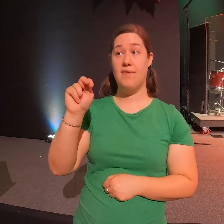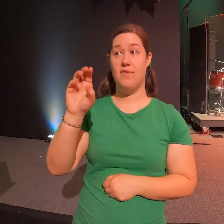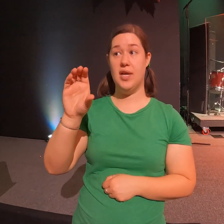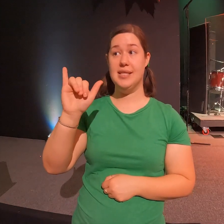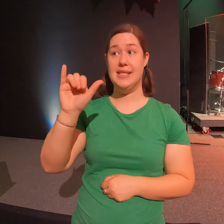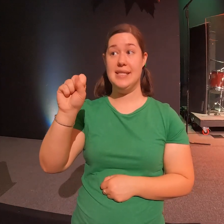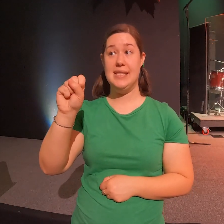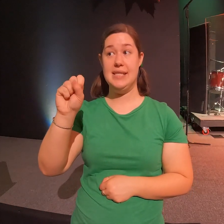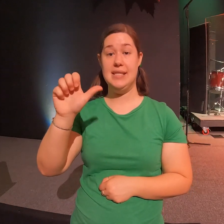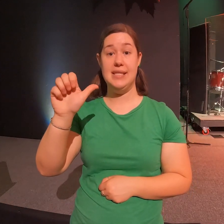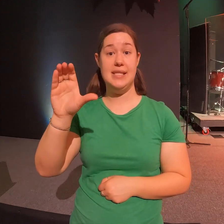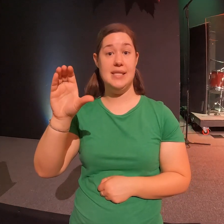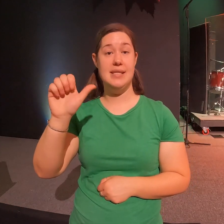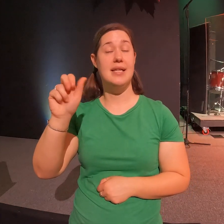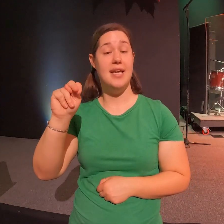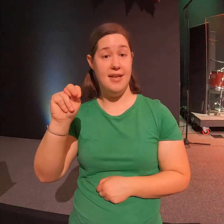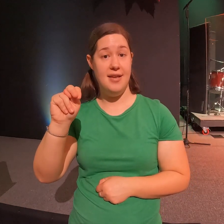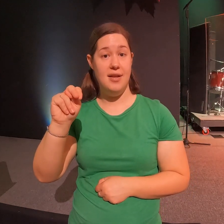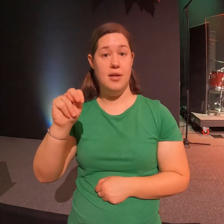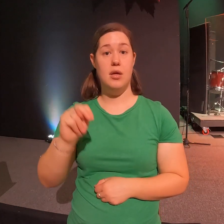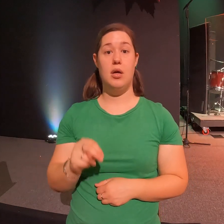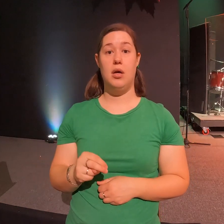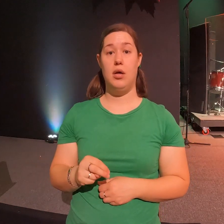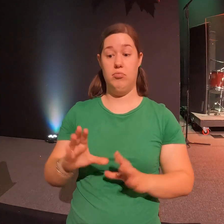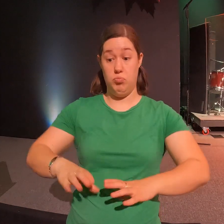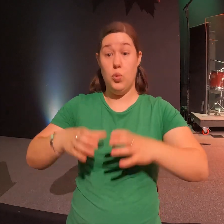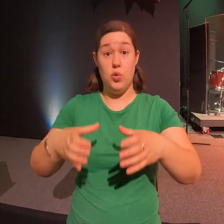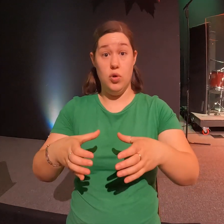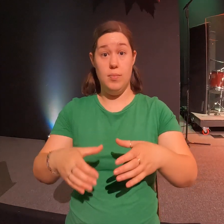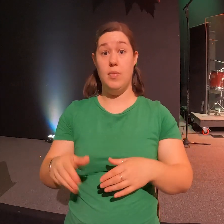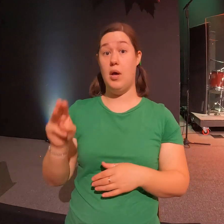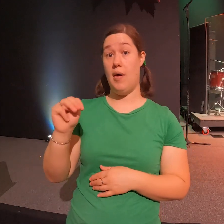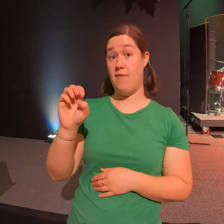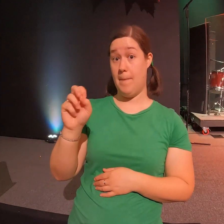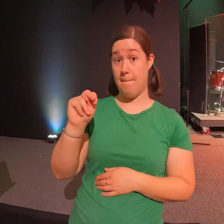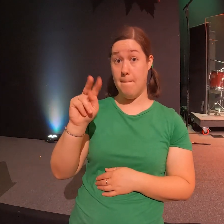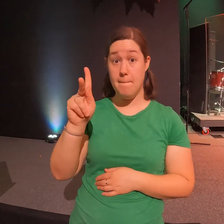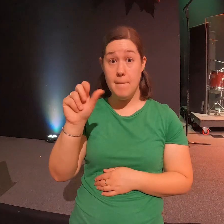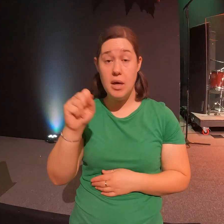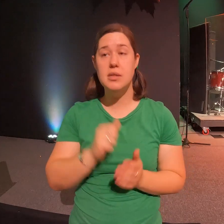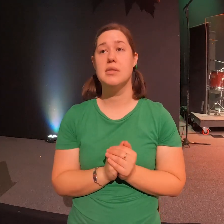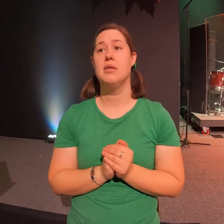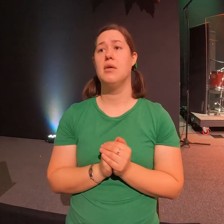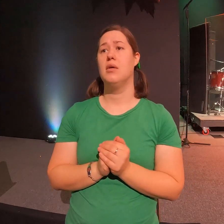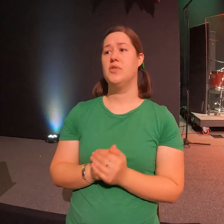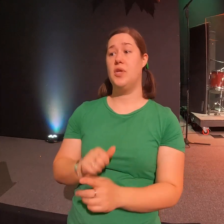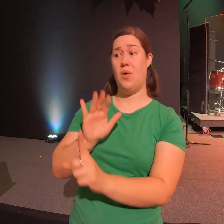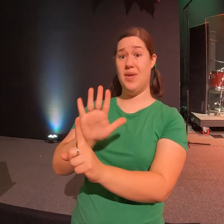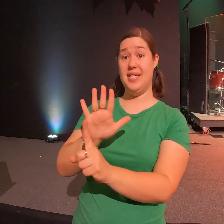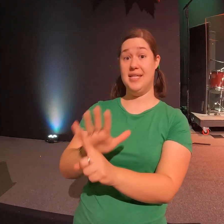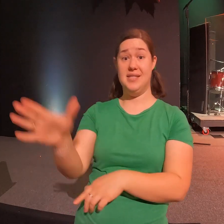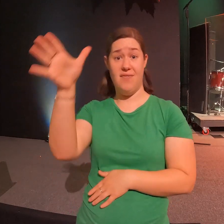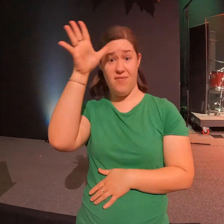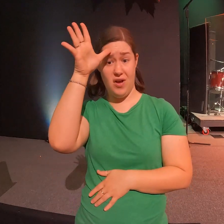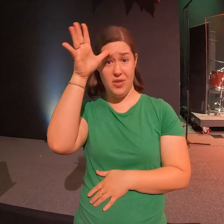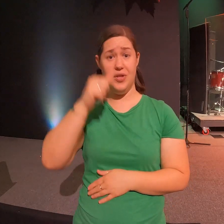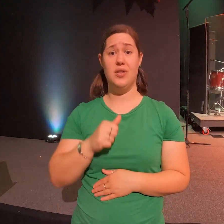He came from a very wealthy family. His father was a merchant, a cloth merchant. He had it